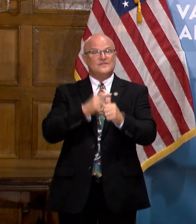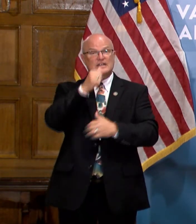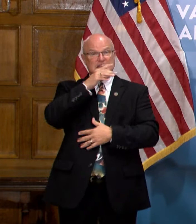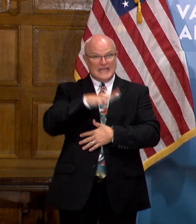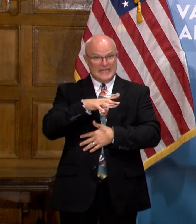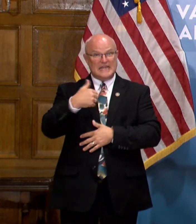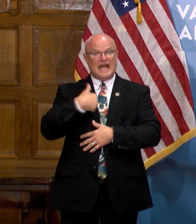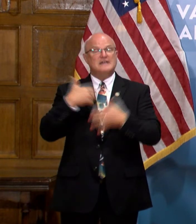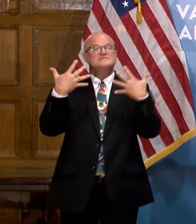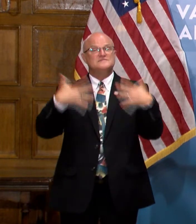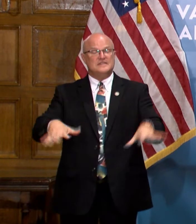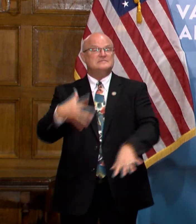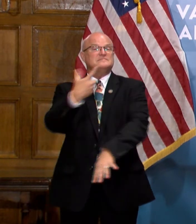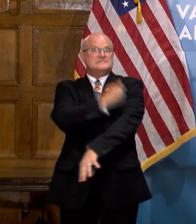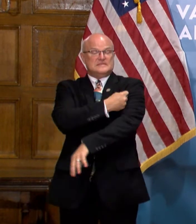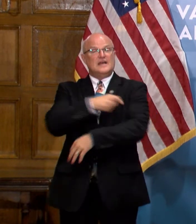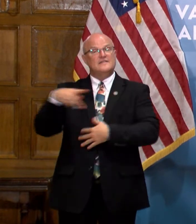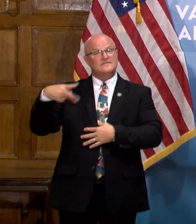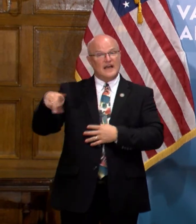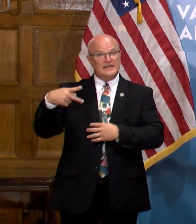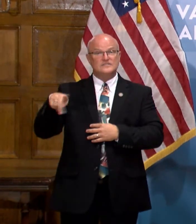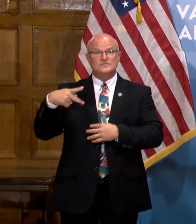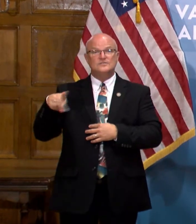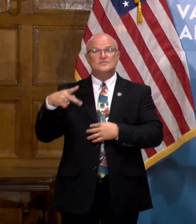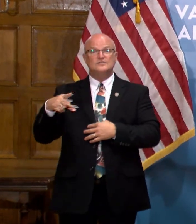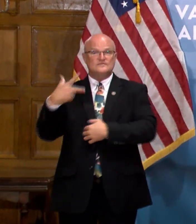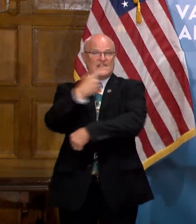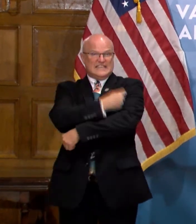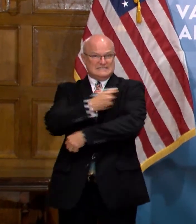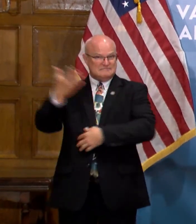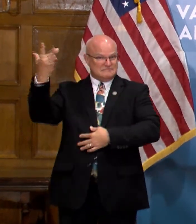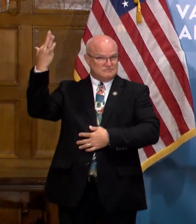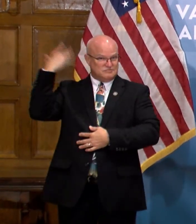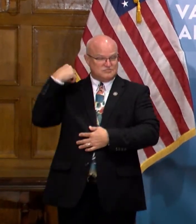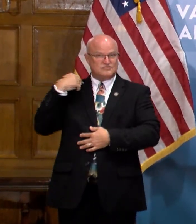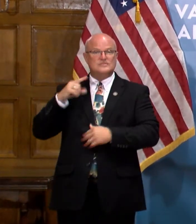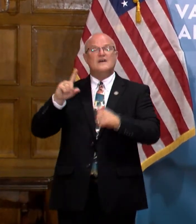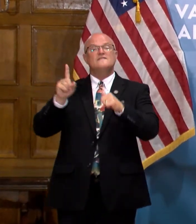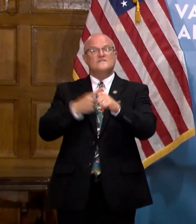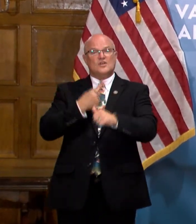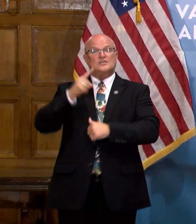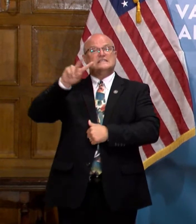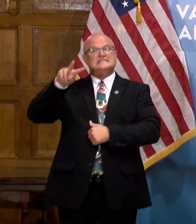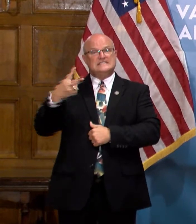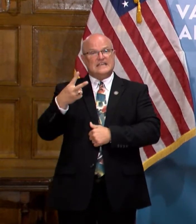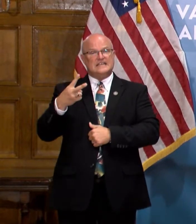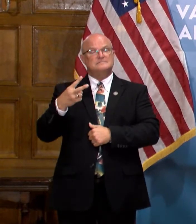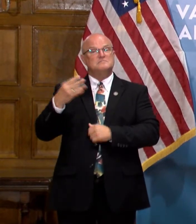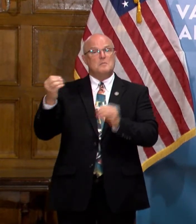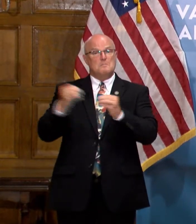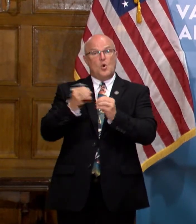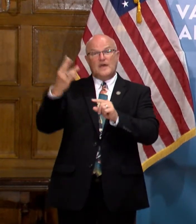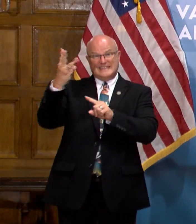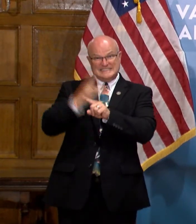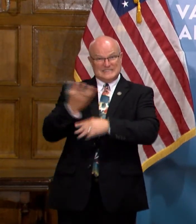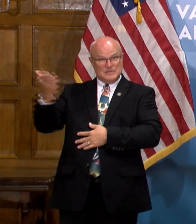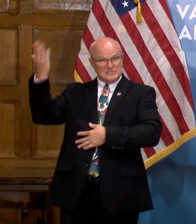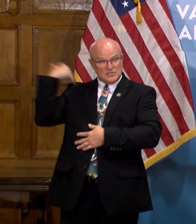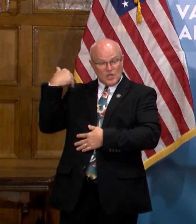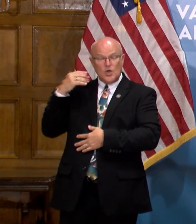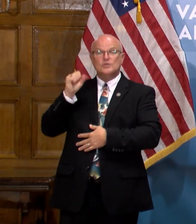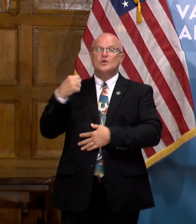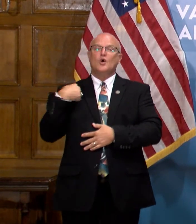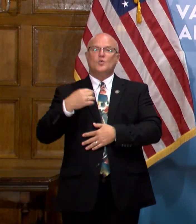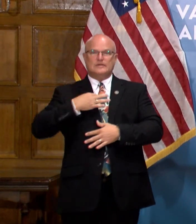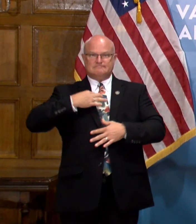Lady and I had received our Pfizer vaccine and first and second doses over 6 months ago, and so